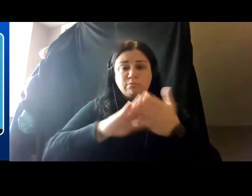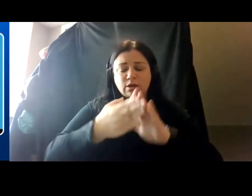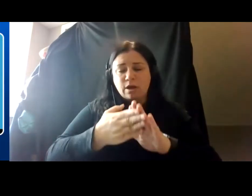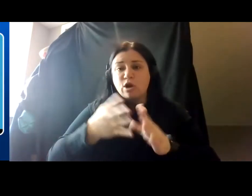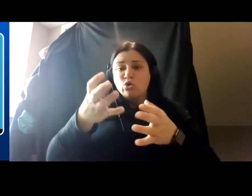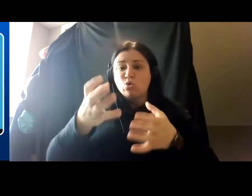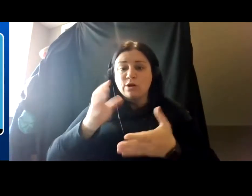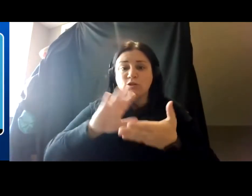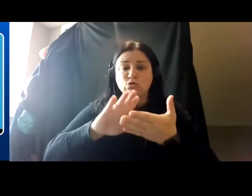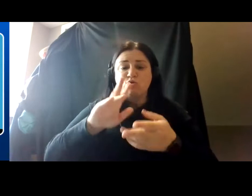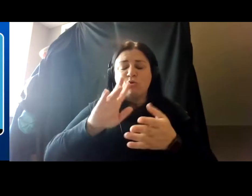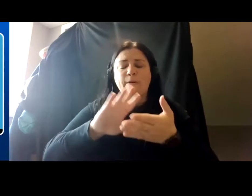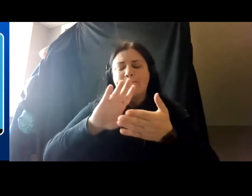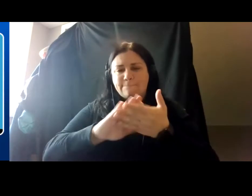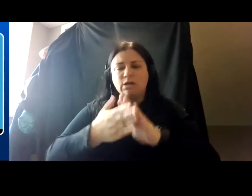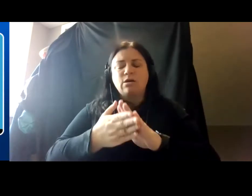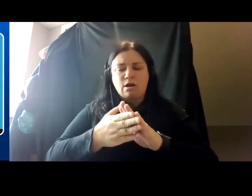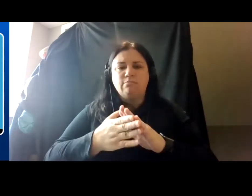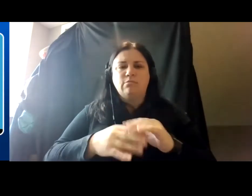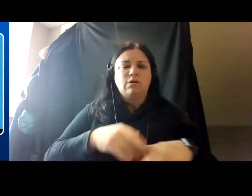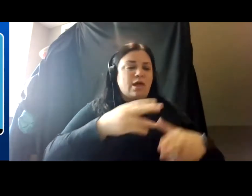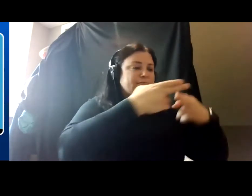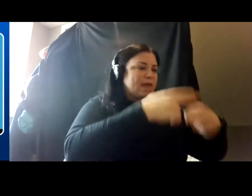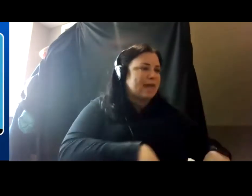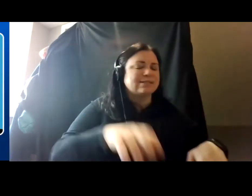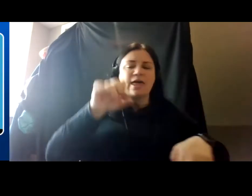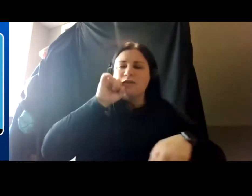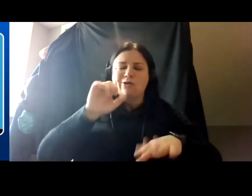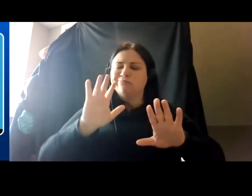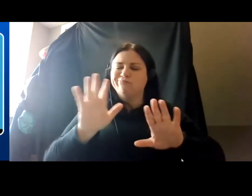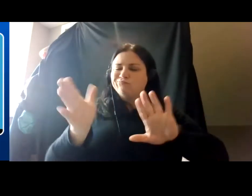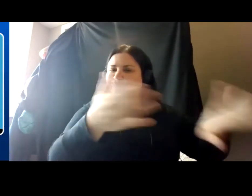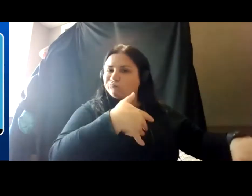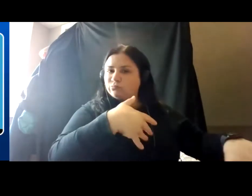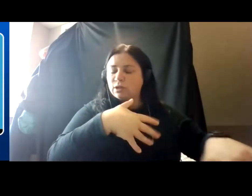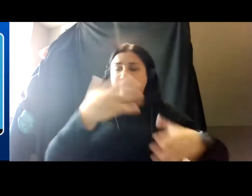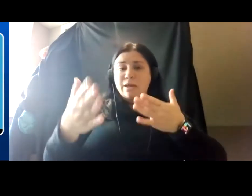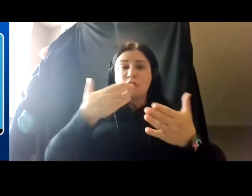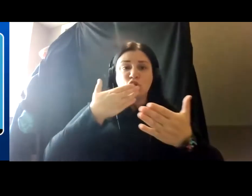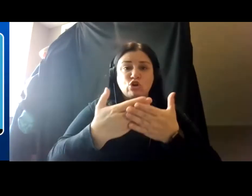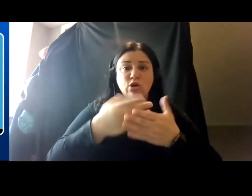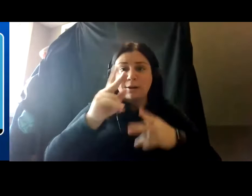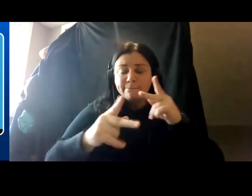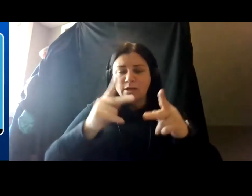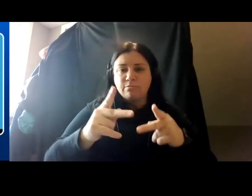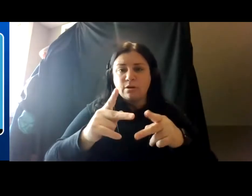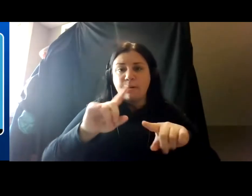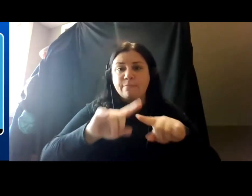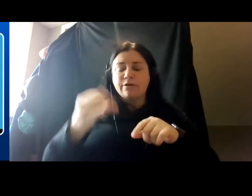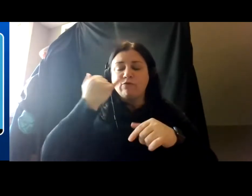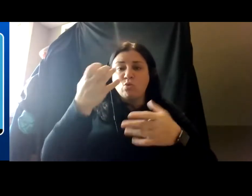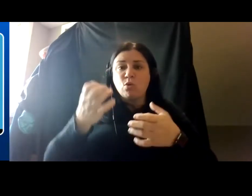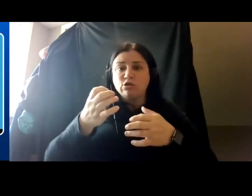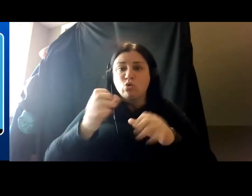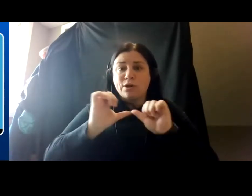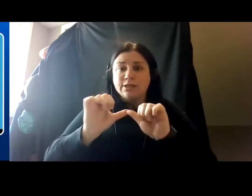and you surround yourself with. Stay away from the eggs, stay away from the carrots. There might be good people, but if you really want to push forward and innovate, you